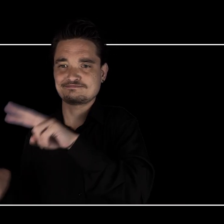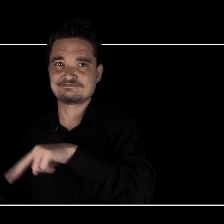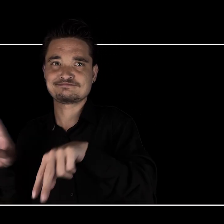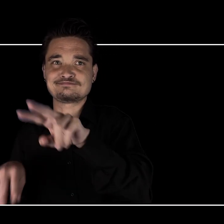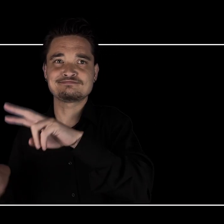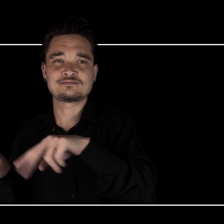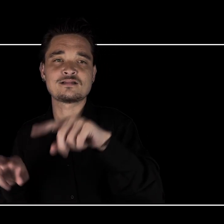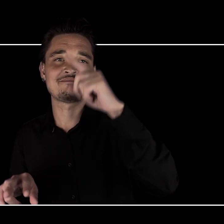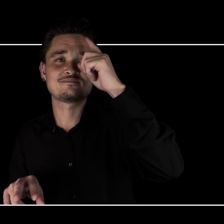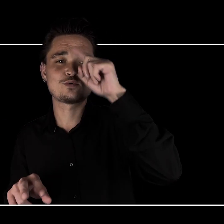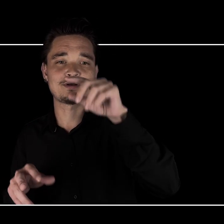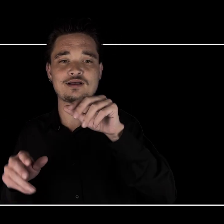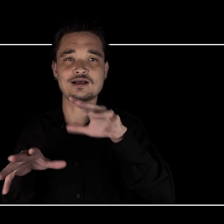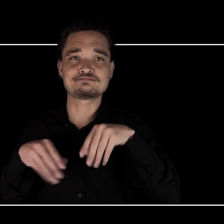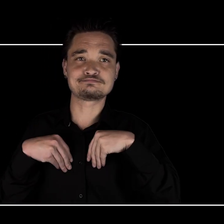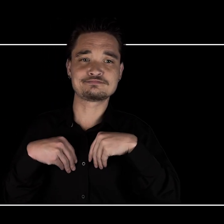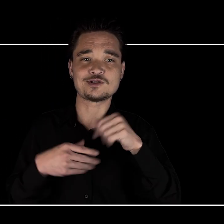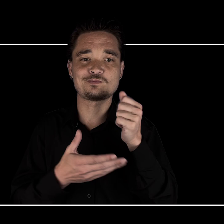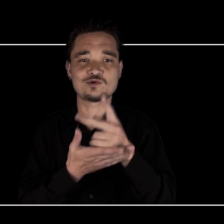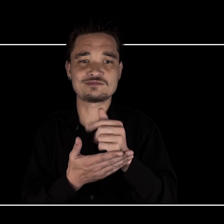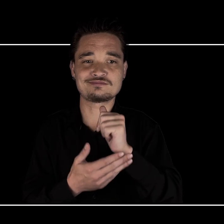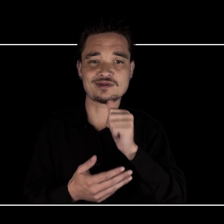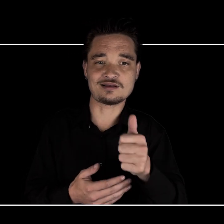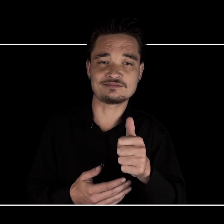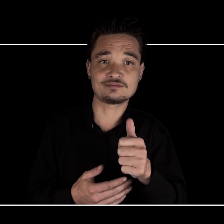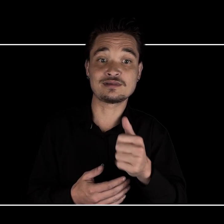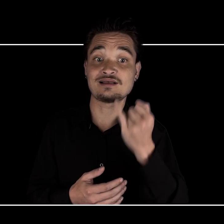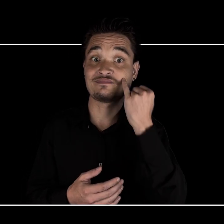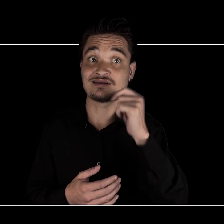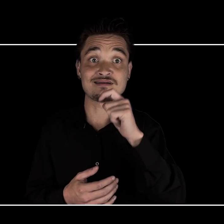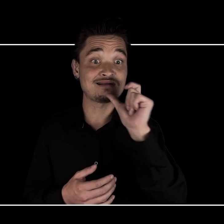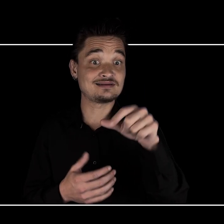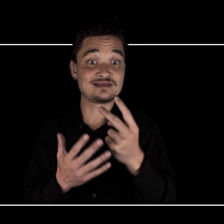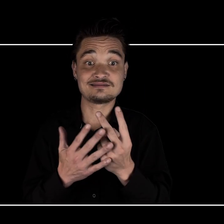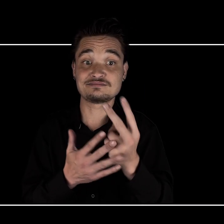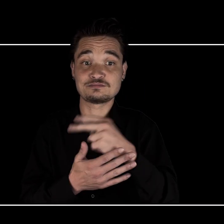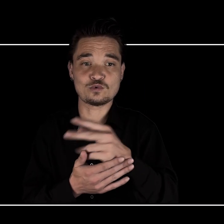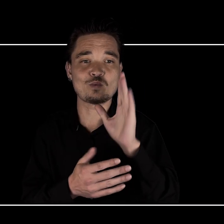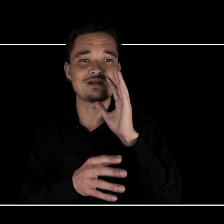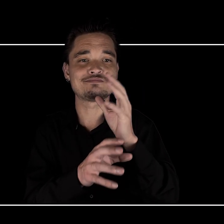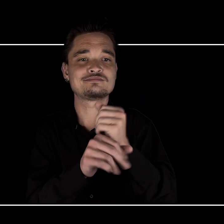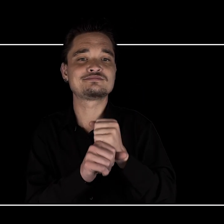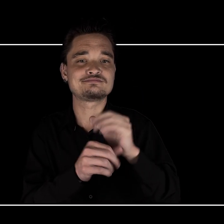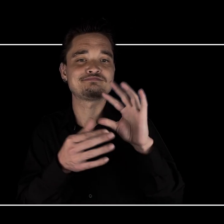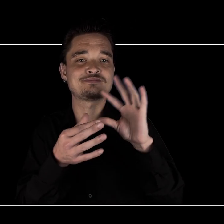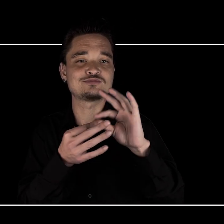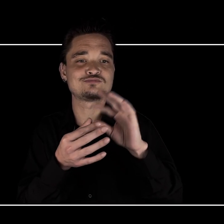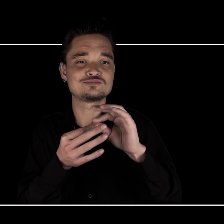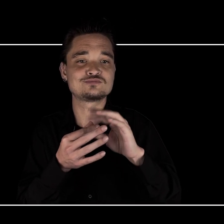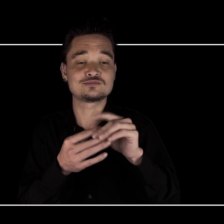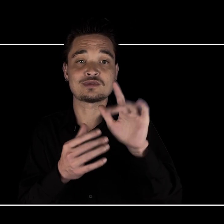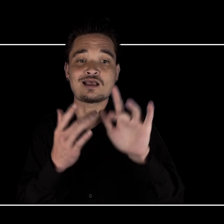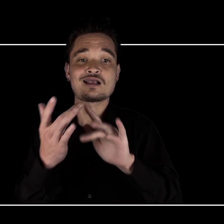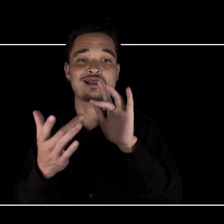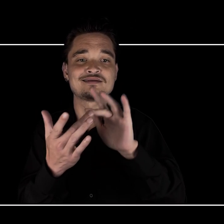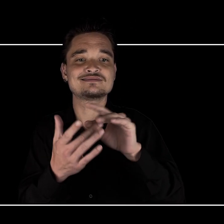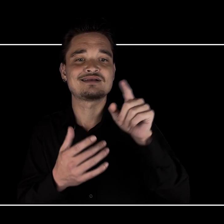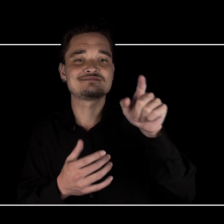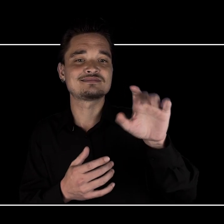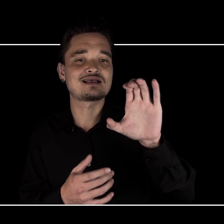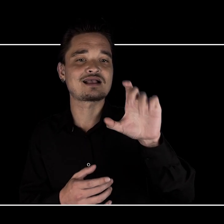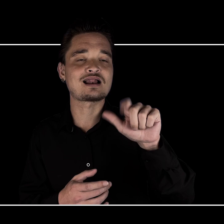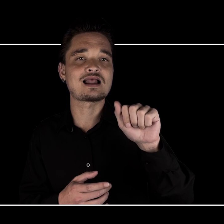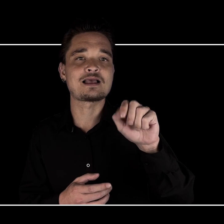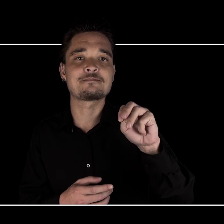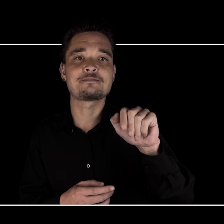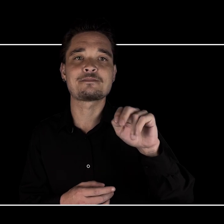accepted. If it does need to be reviewed, you will receive a message telling you to contact Claimant